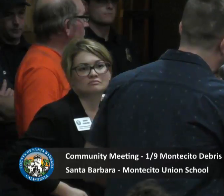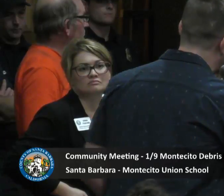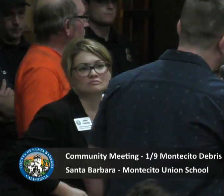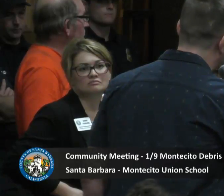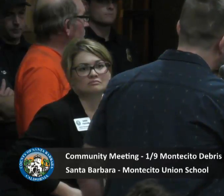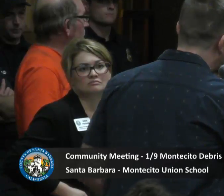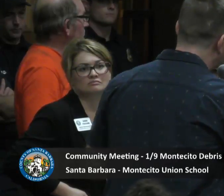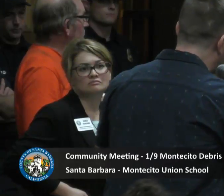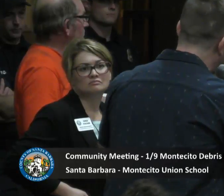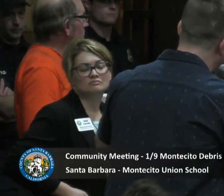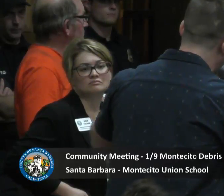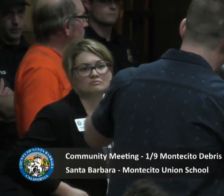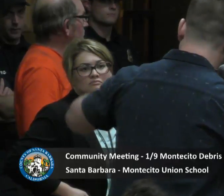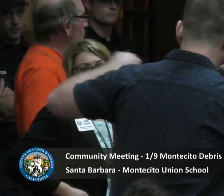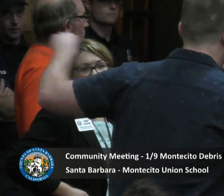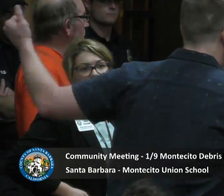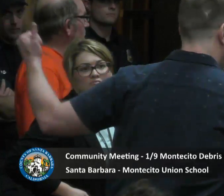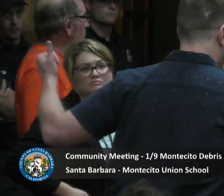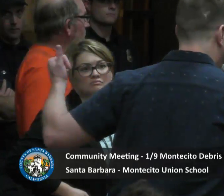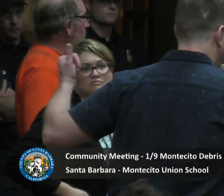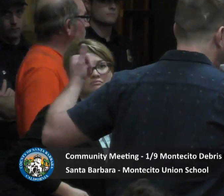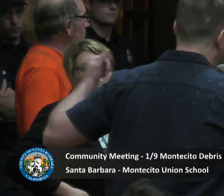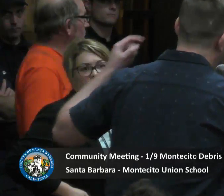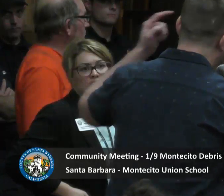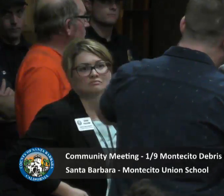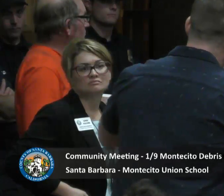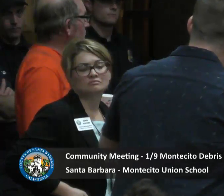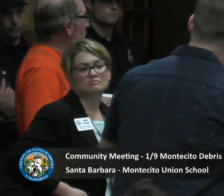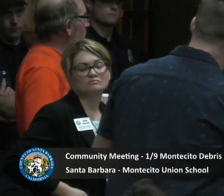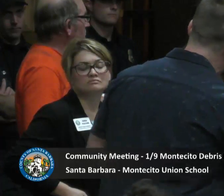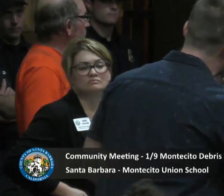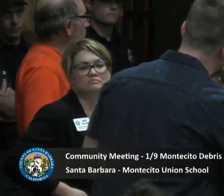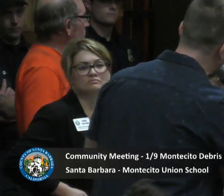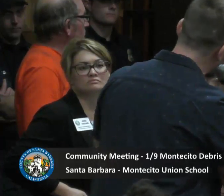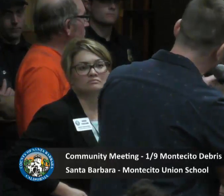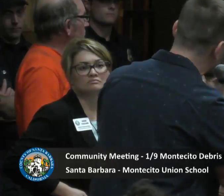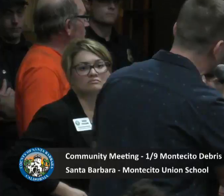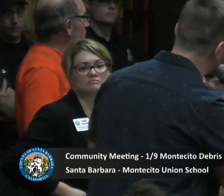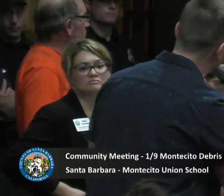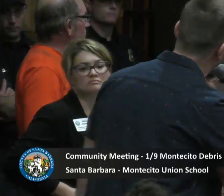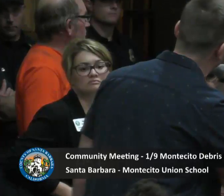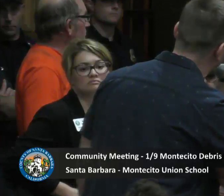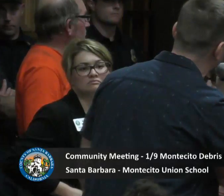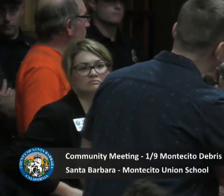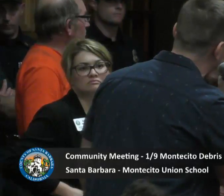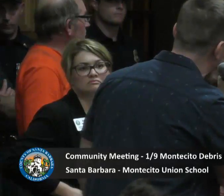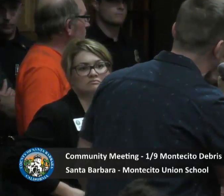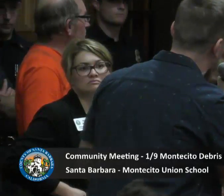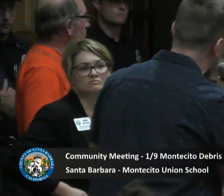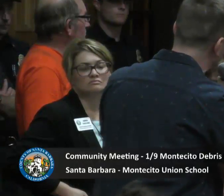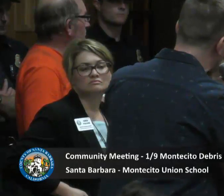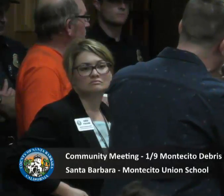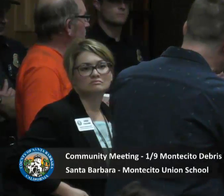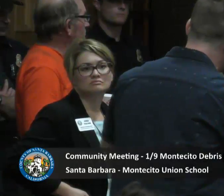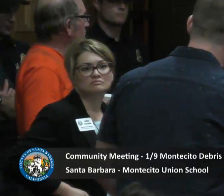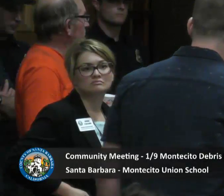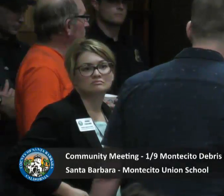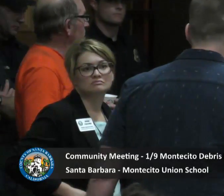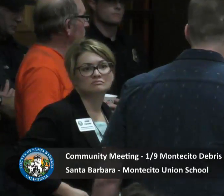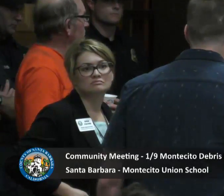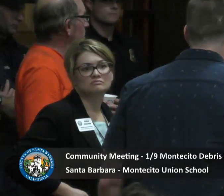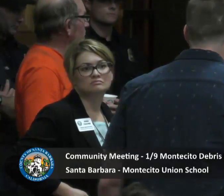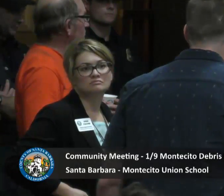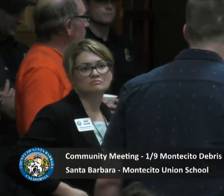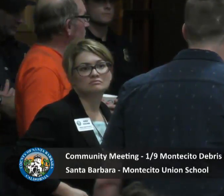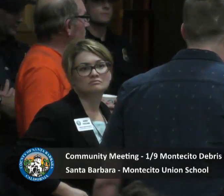that's a problem. That's a problem for what happened. That's a problem for the future. We sure as hell shouldn't be using that same software. And if you didn't use